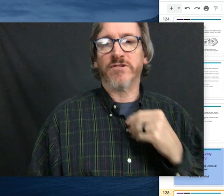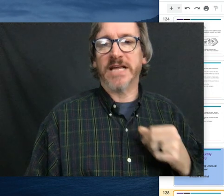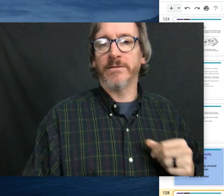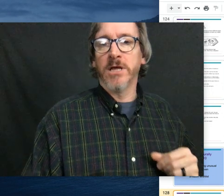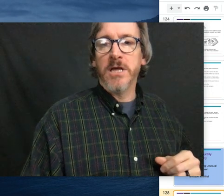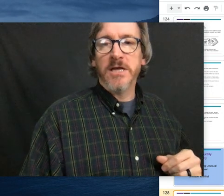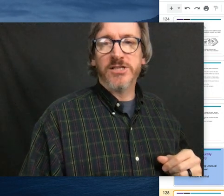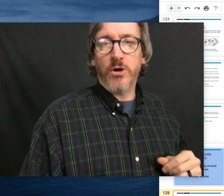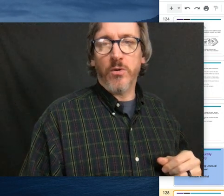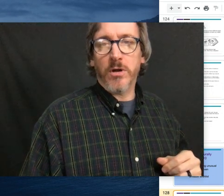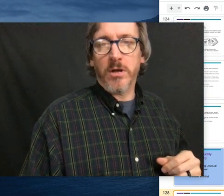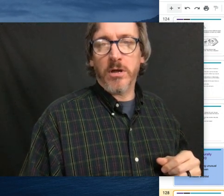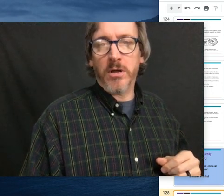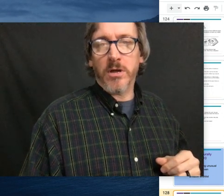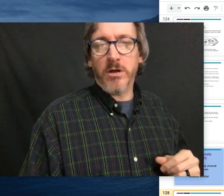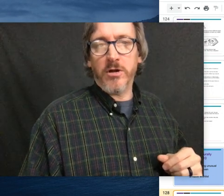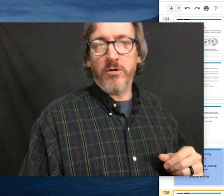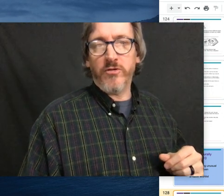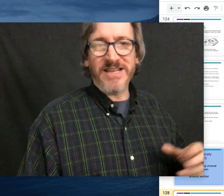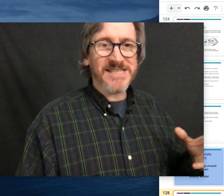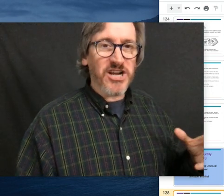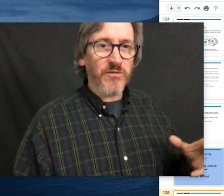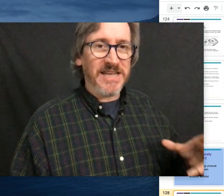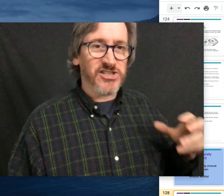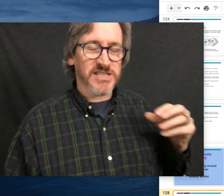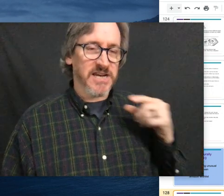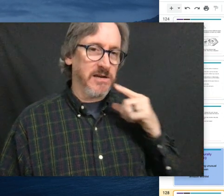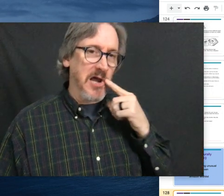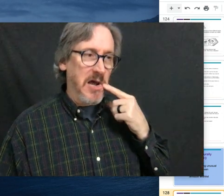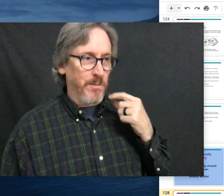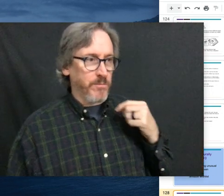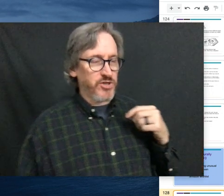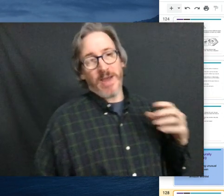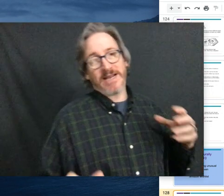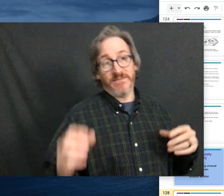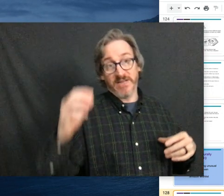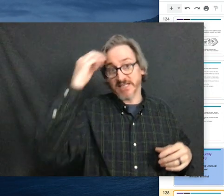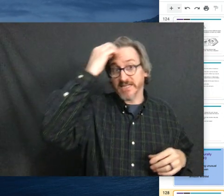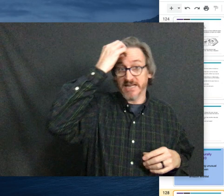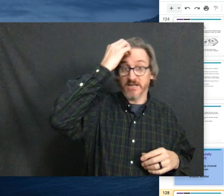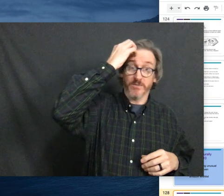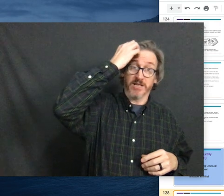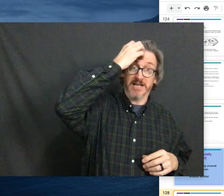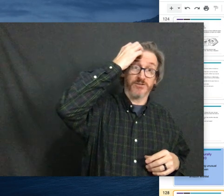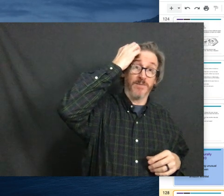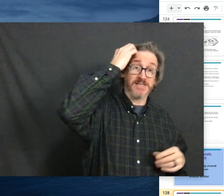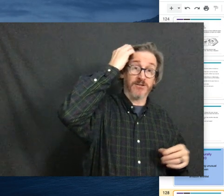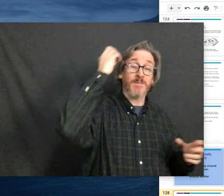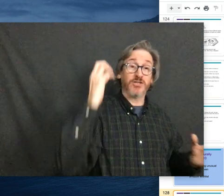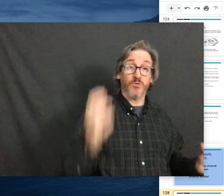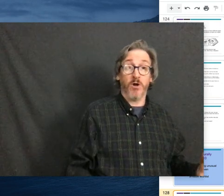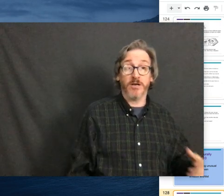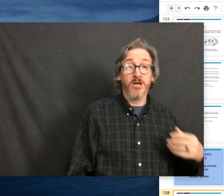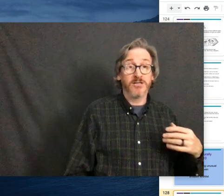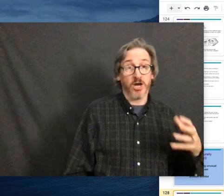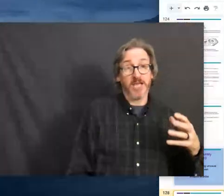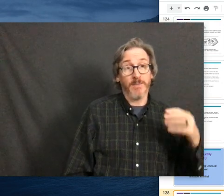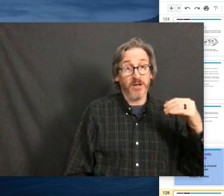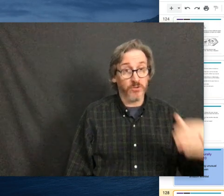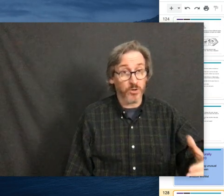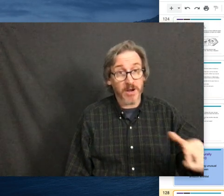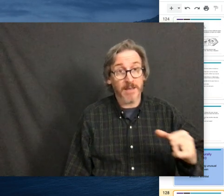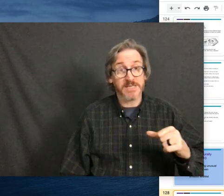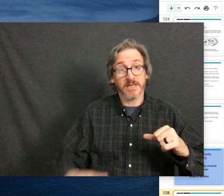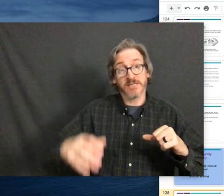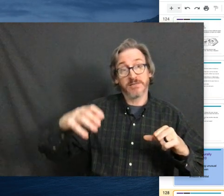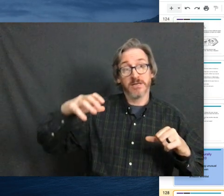or first eight. So this generally is just two activities that I tend to do in the classroom. As I already mentioned, one talking about